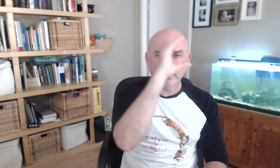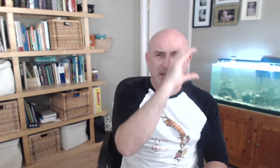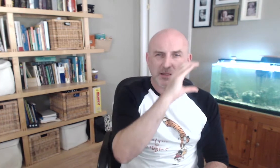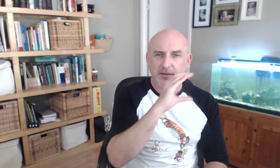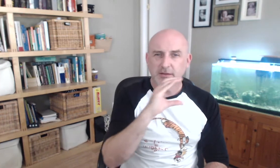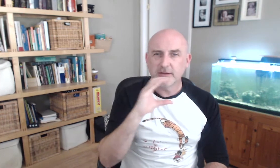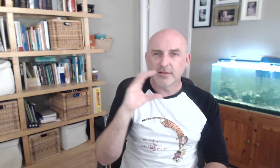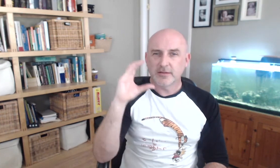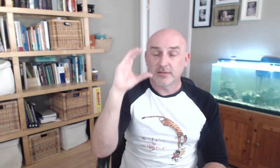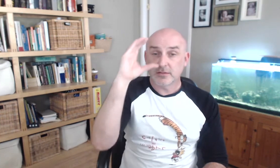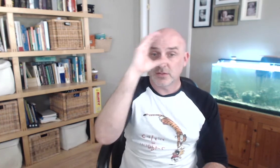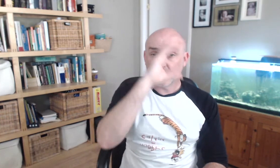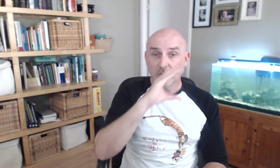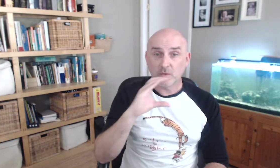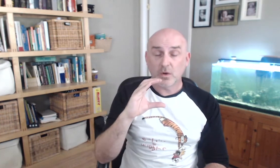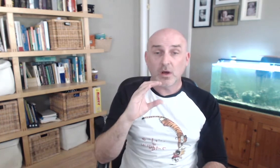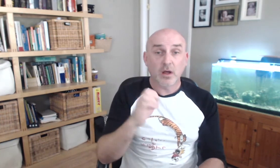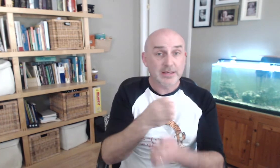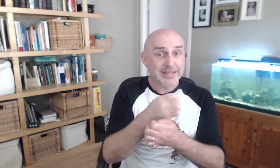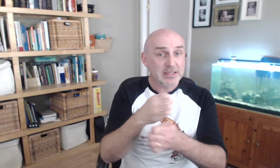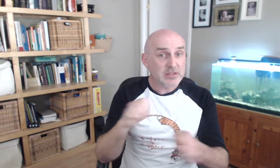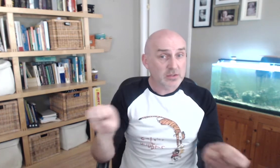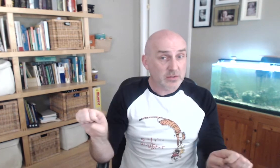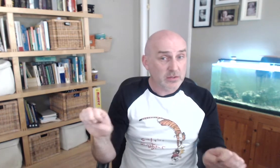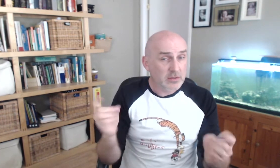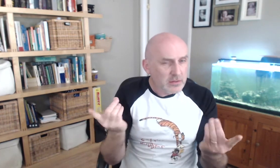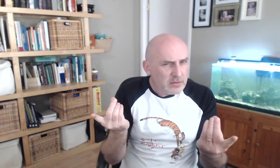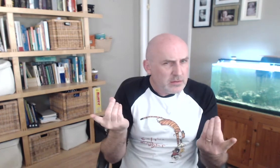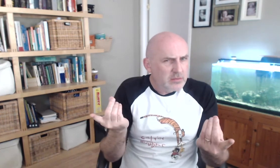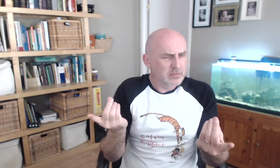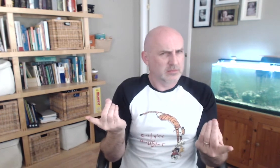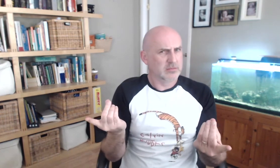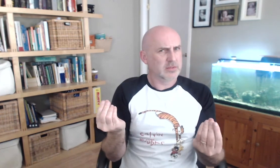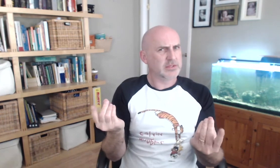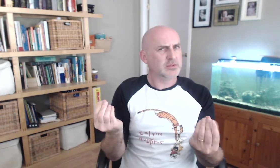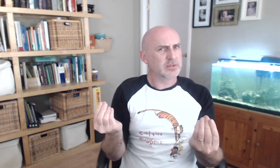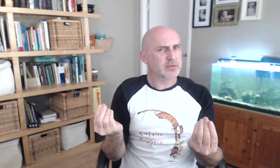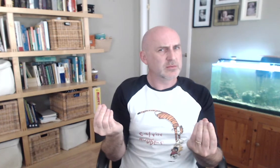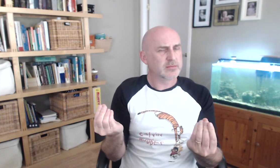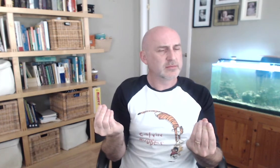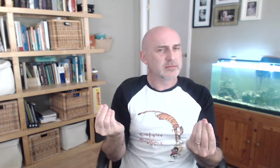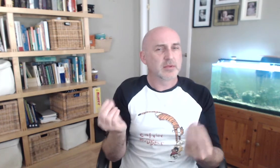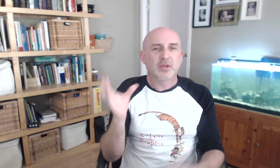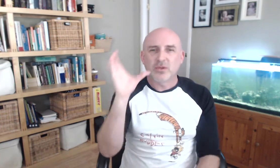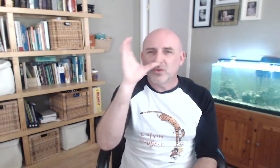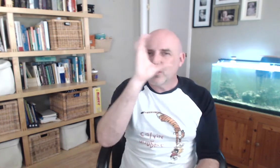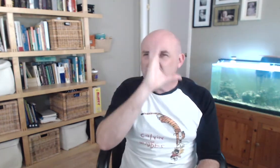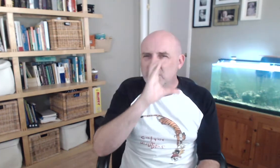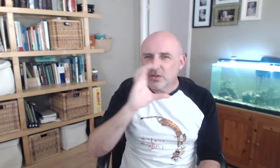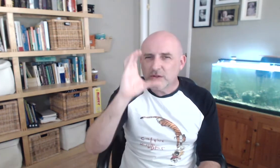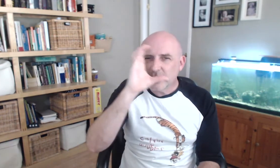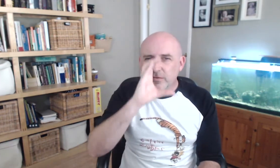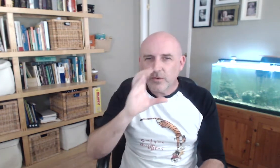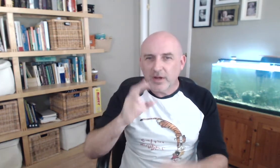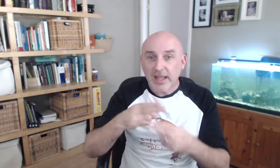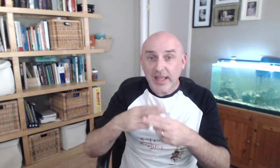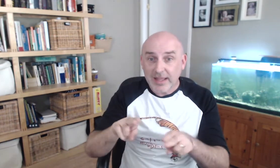Okay. So on Easter, what do? You're going to look for